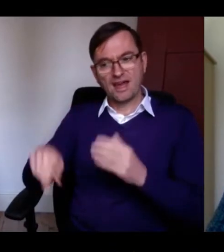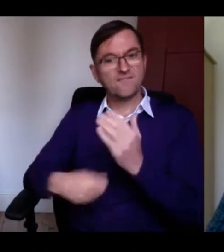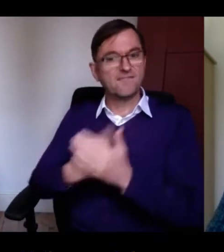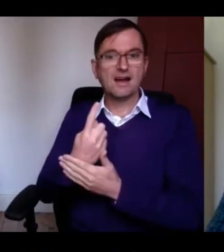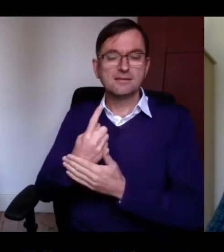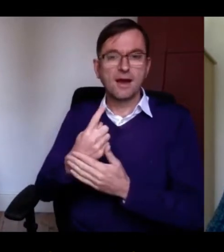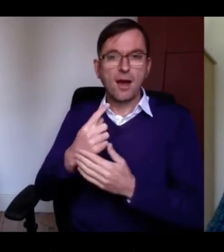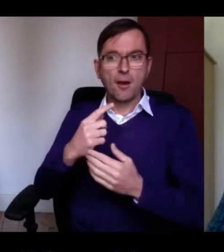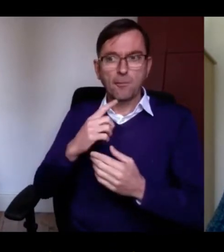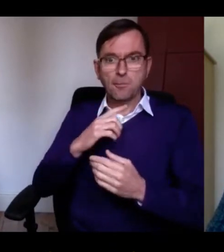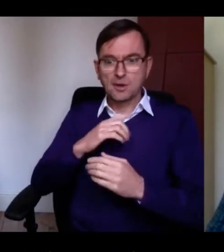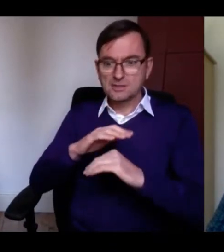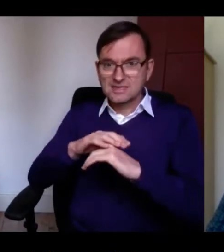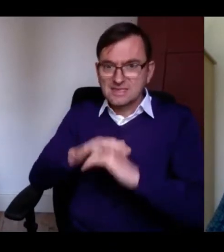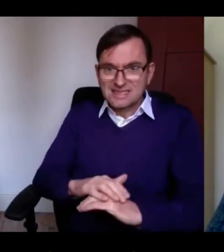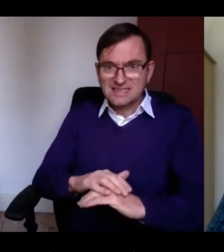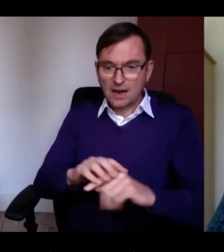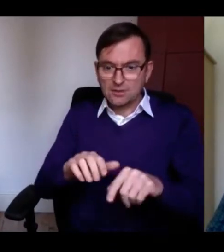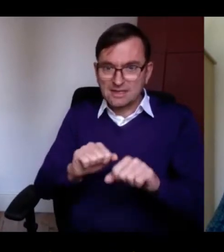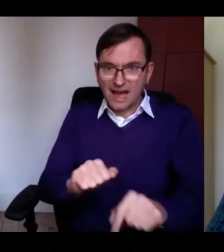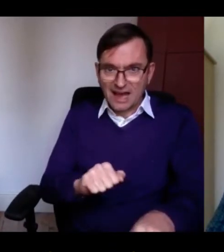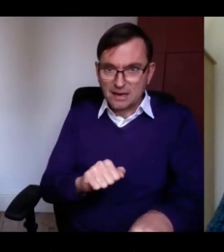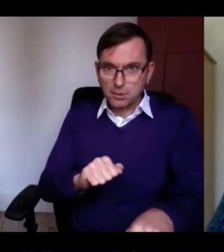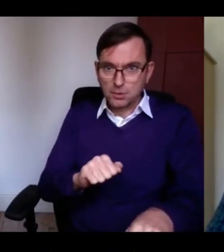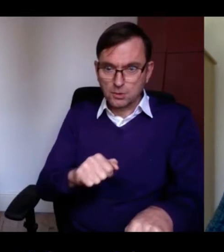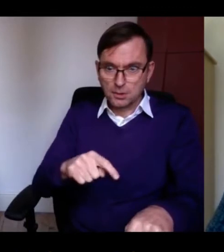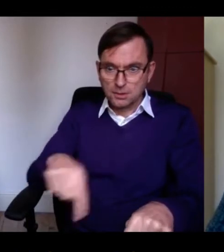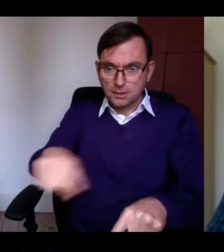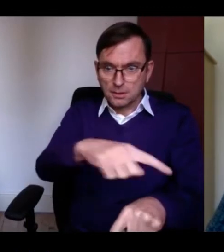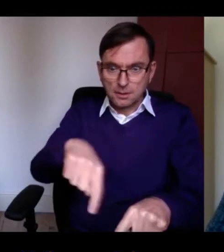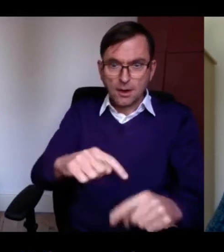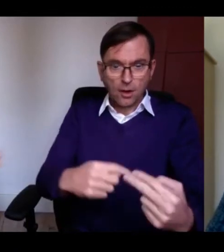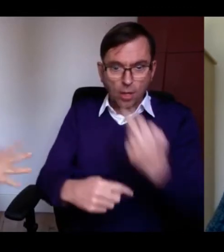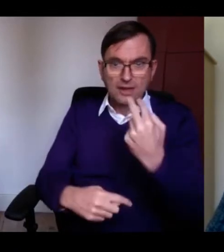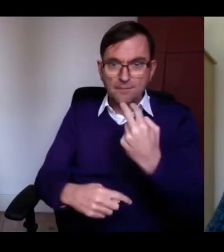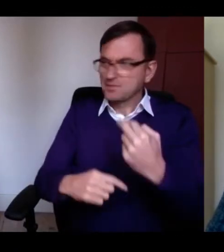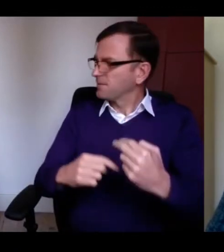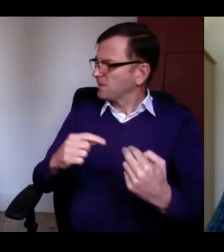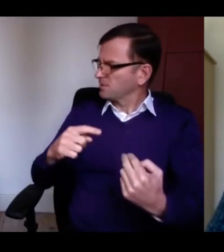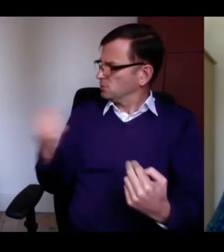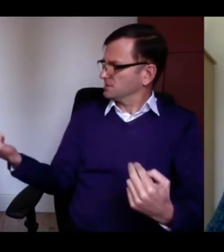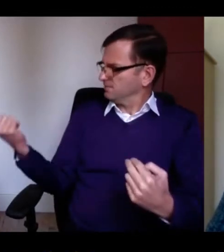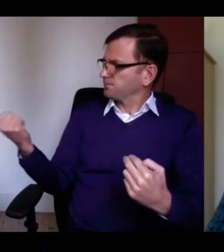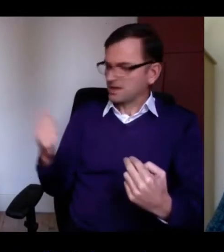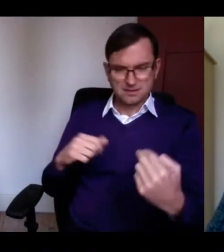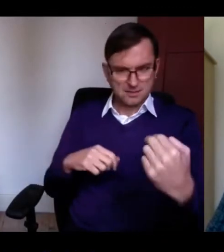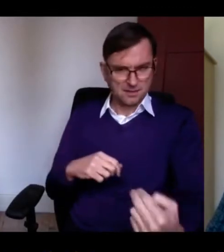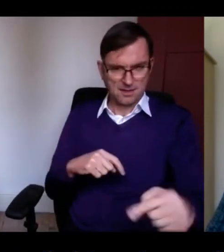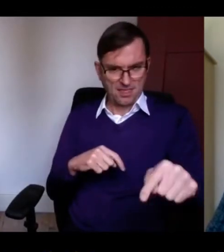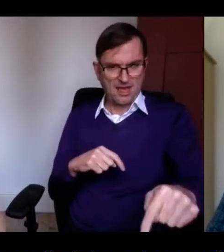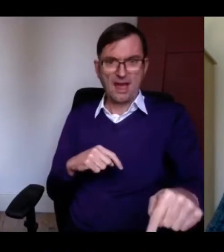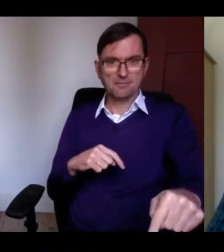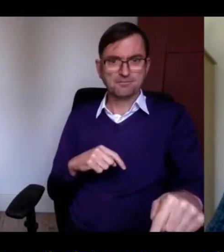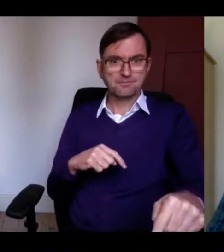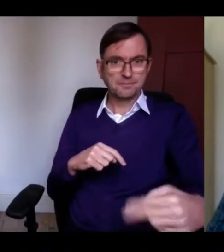And then at the event, because people were sitting down, because the interpreter